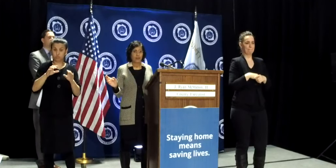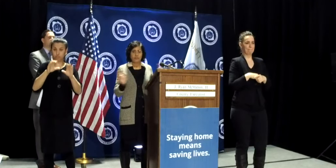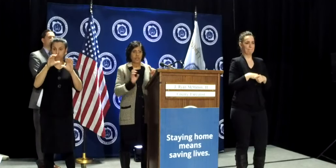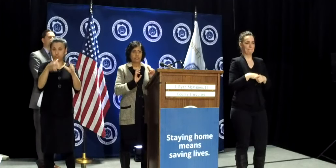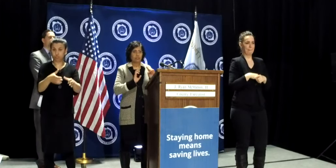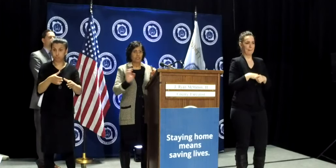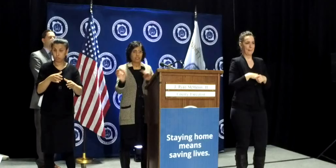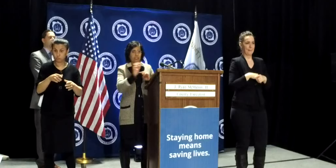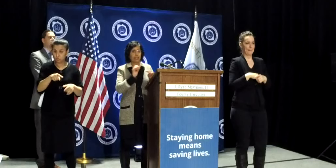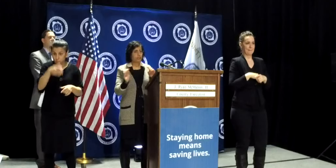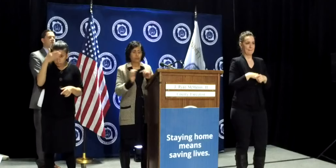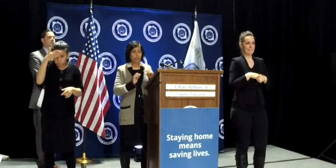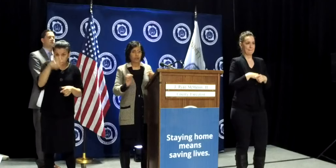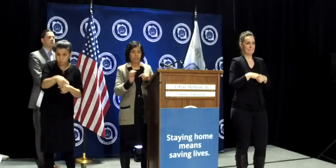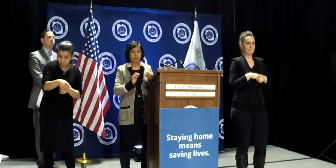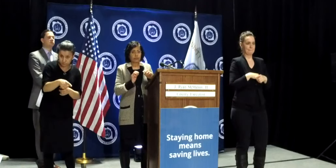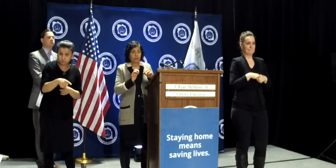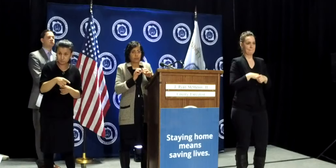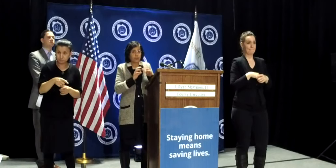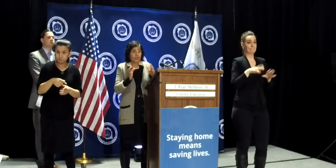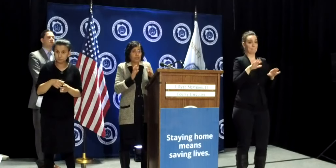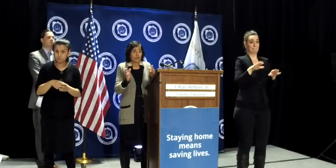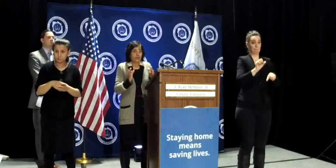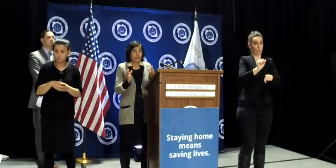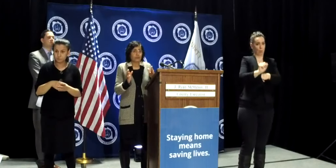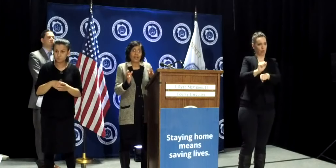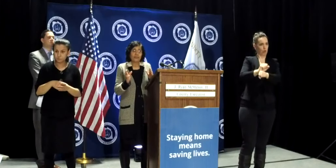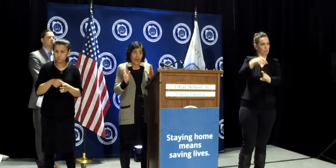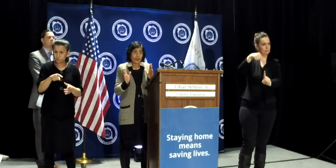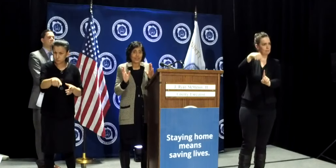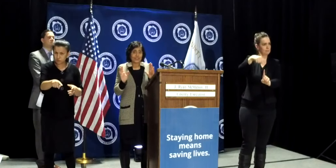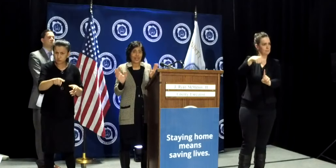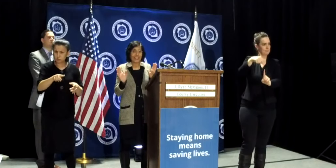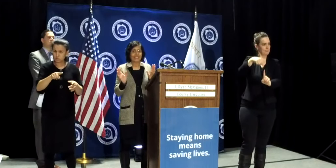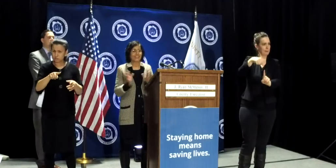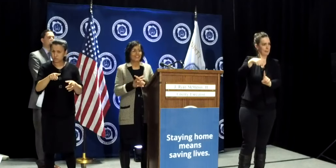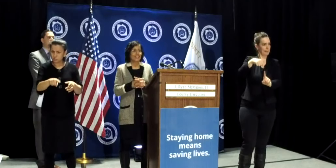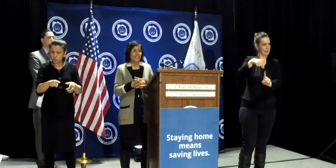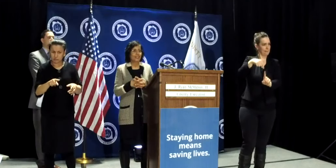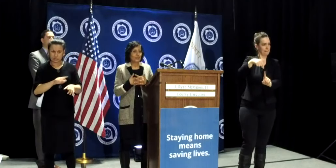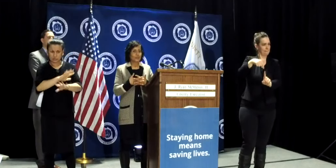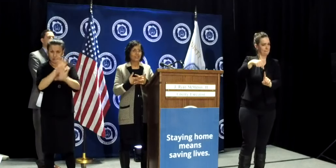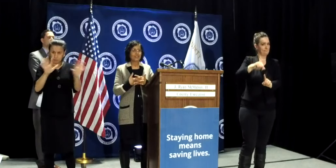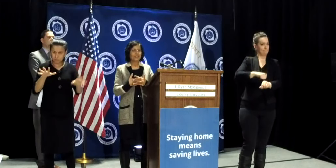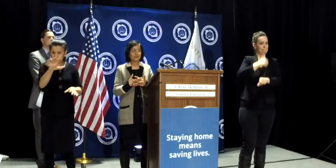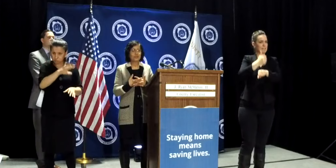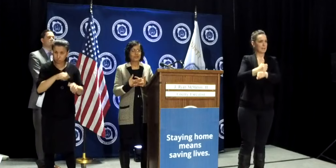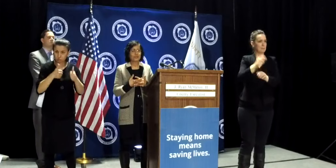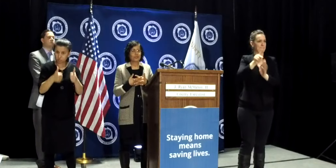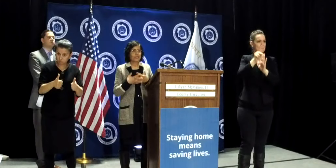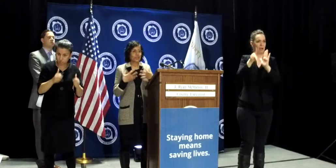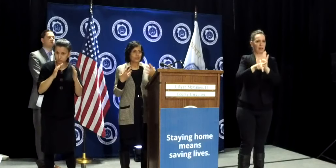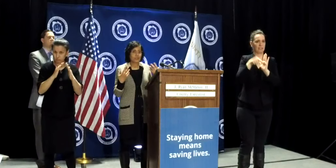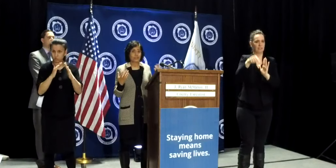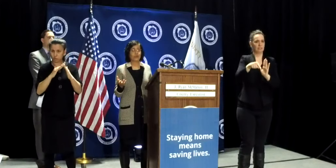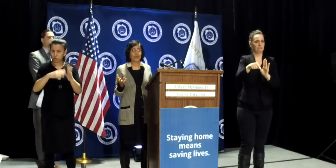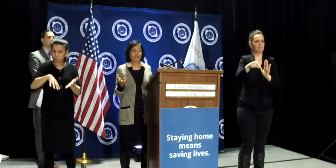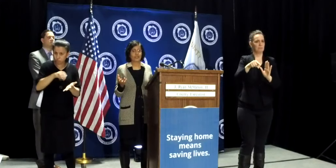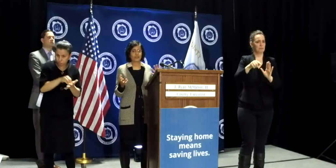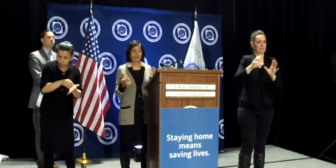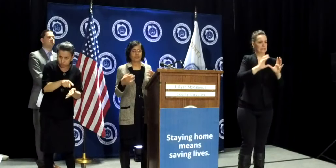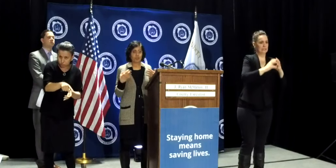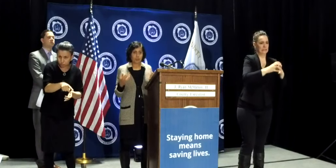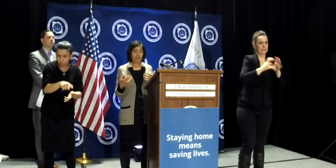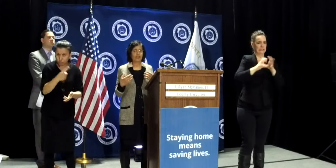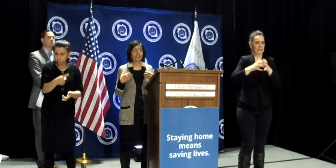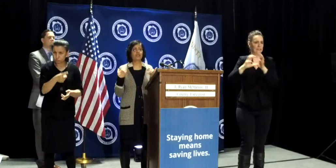there that they were not able, I mean, we were able to find, wow, that's great. And those are the things which gives us joy in